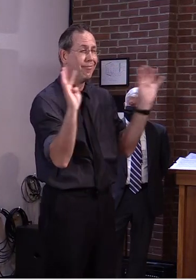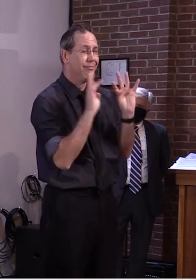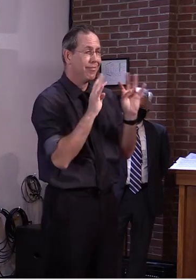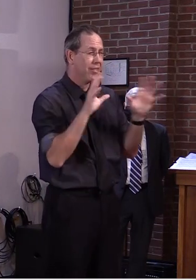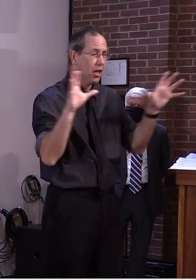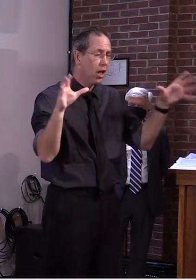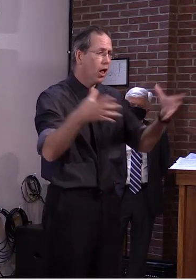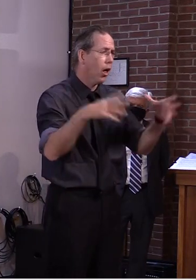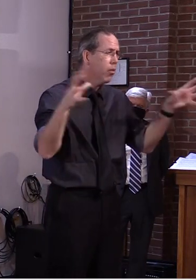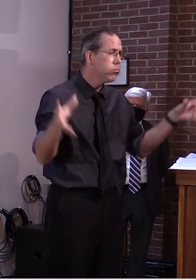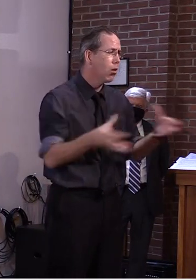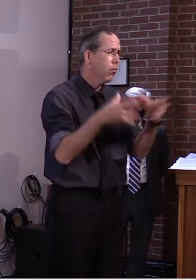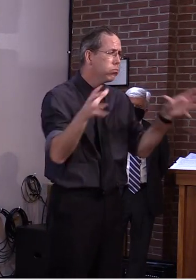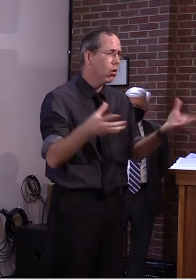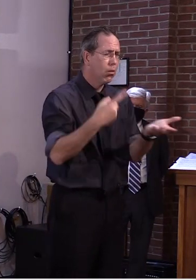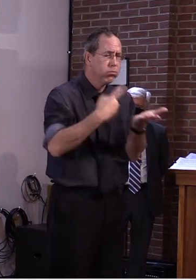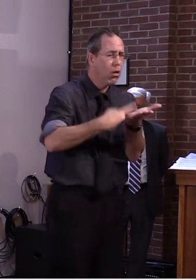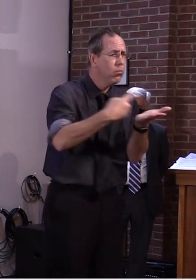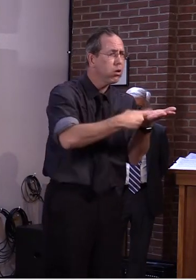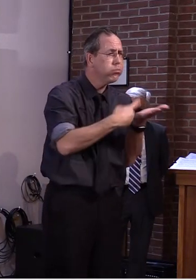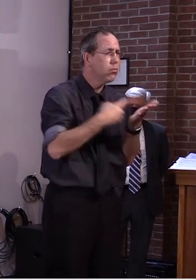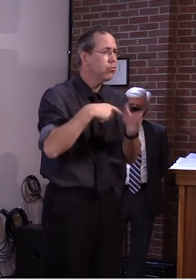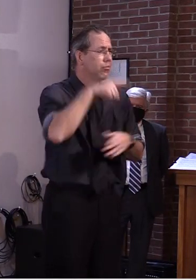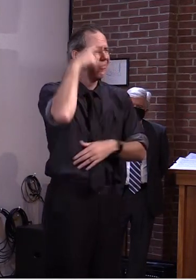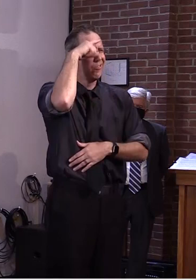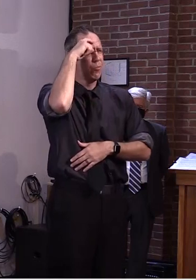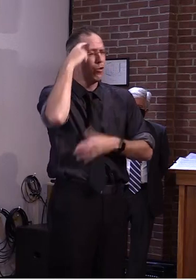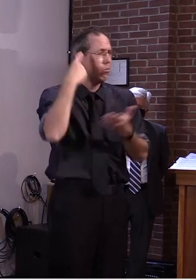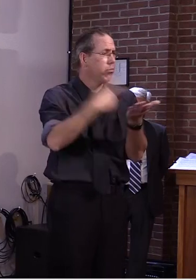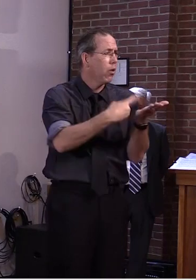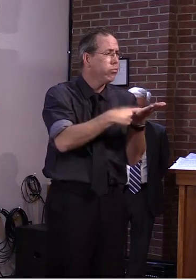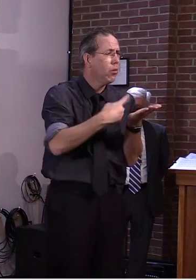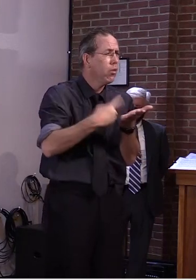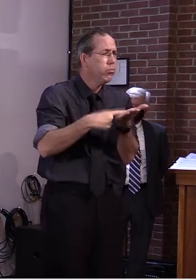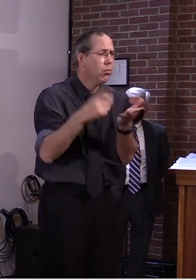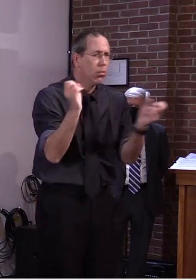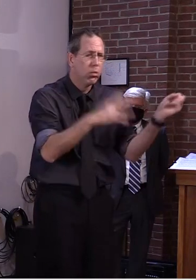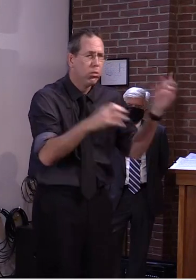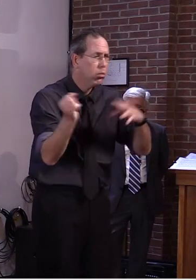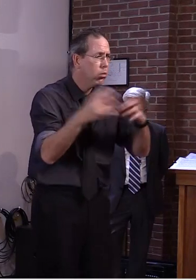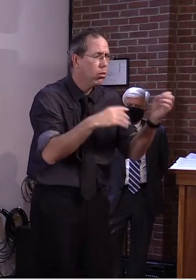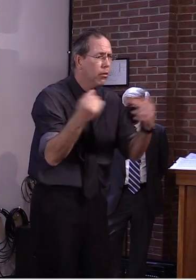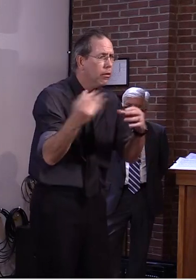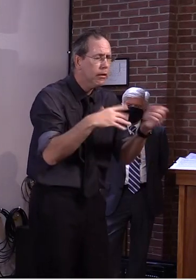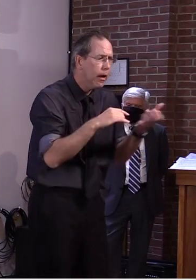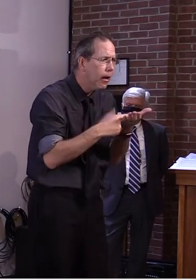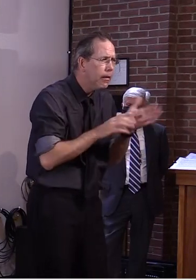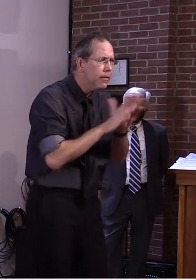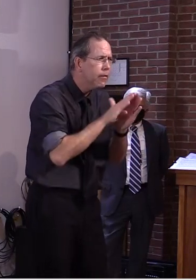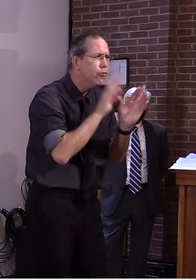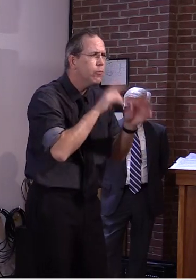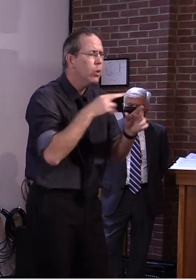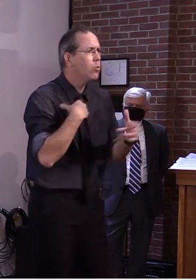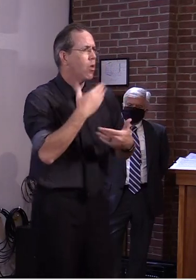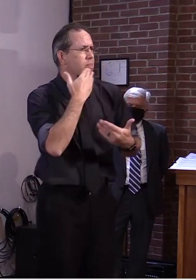this week we'll be publishing the group's report and its recommendations. I would like to thank the task force members for their hard work over the summer.